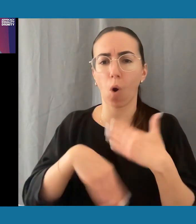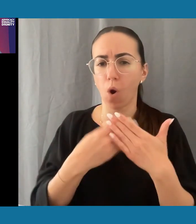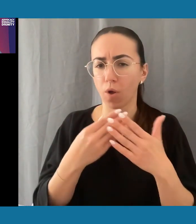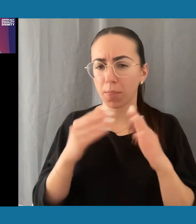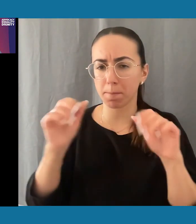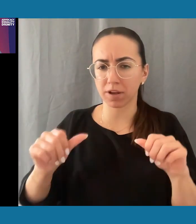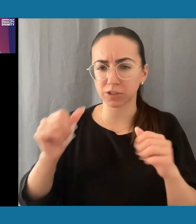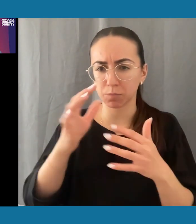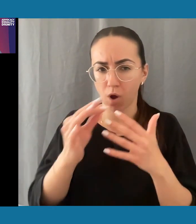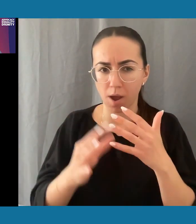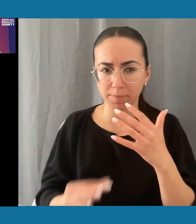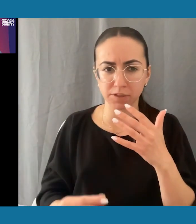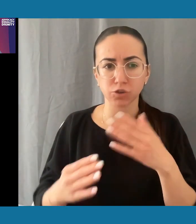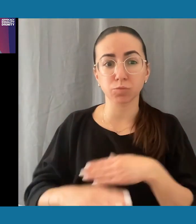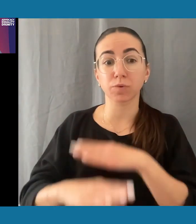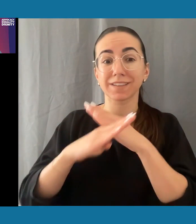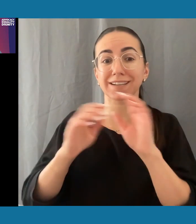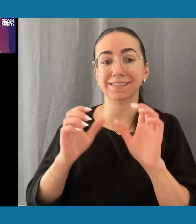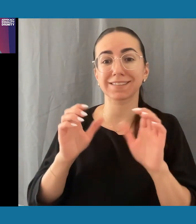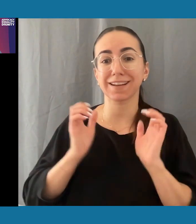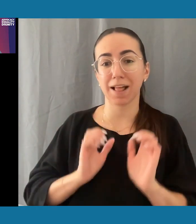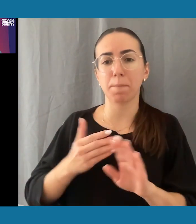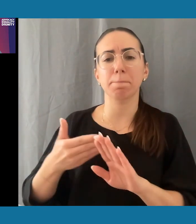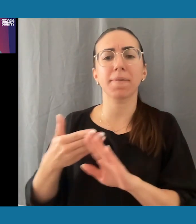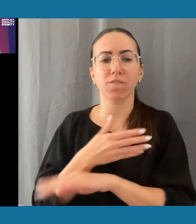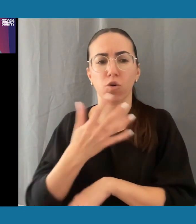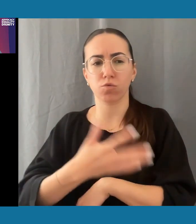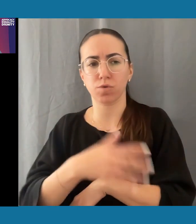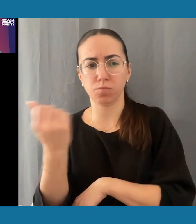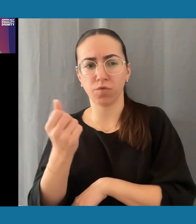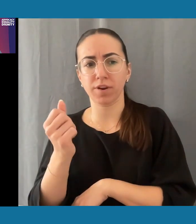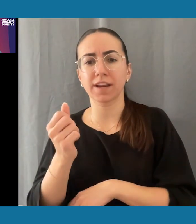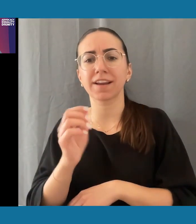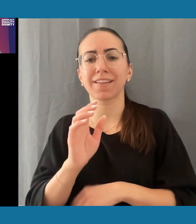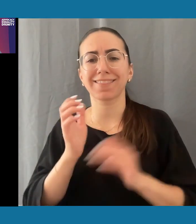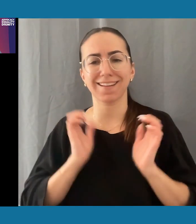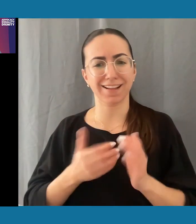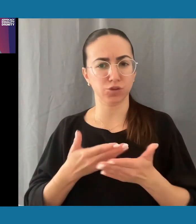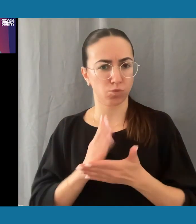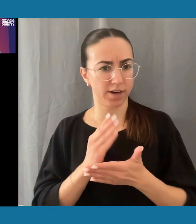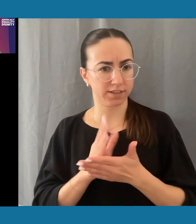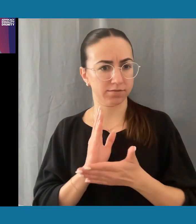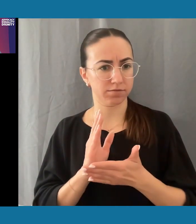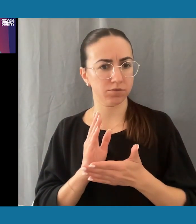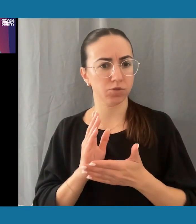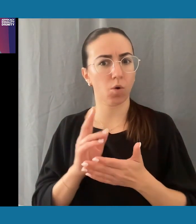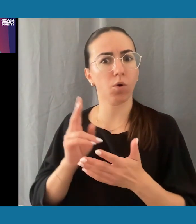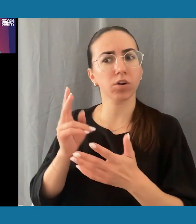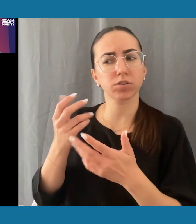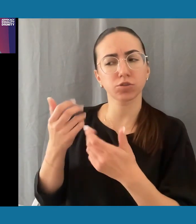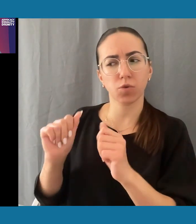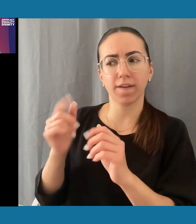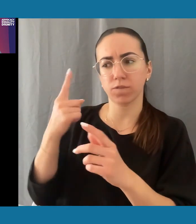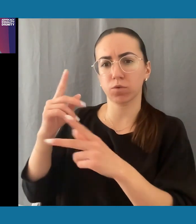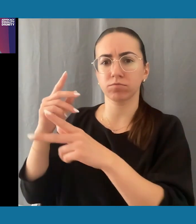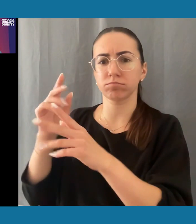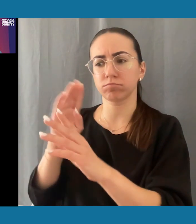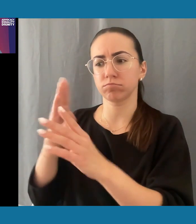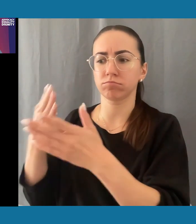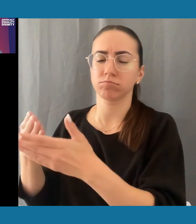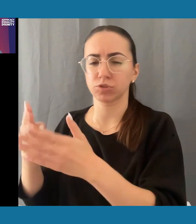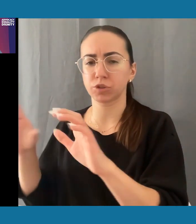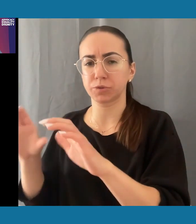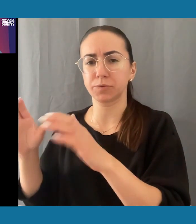remedies to protect the client before seeking removal of any of the client's rights or seeking the appointment of a guardian.